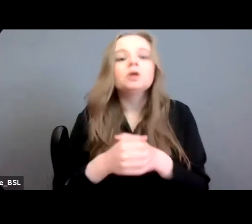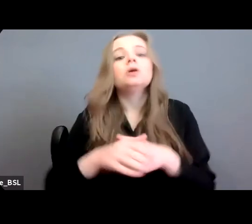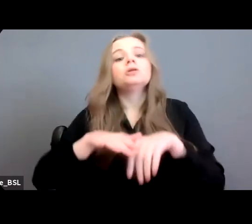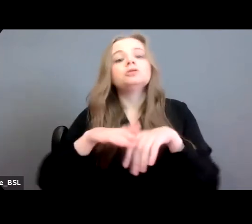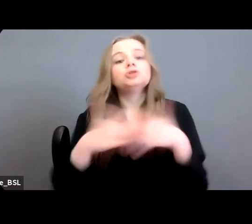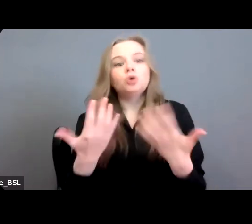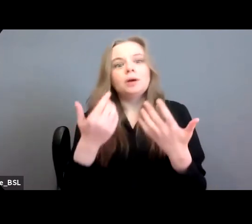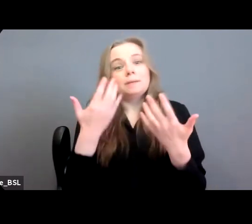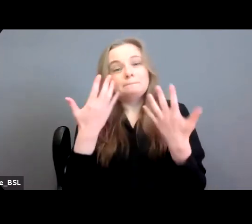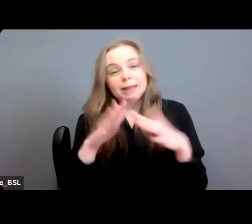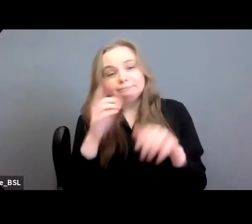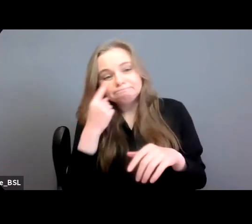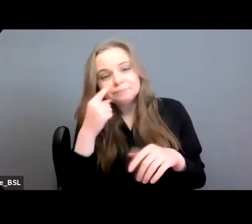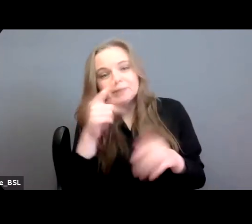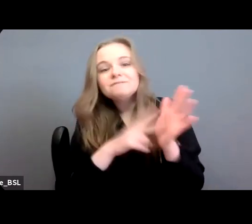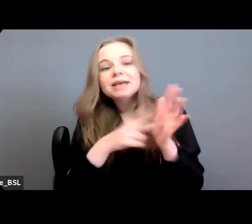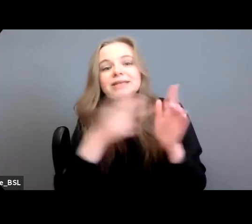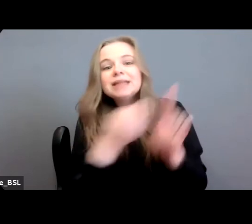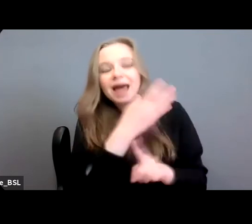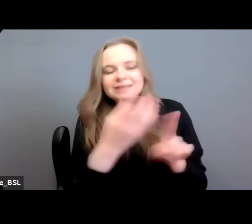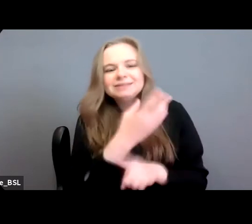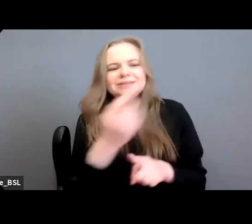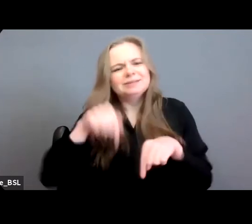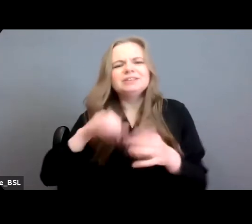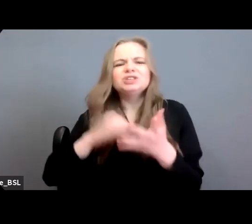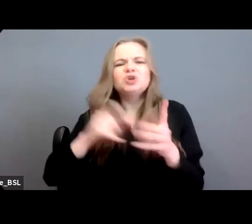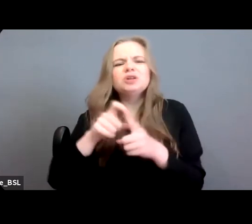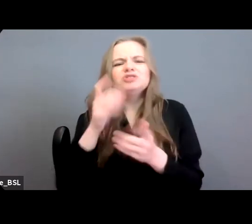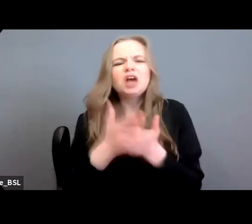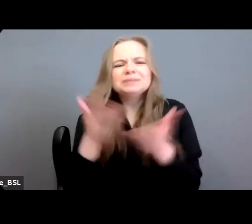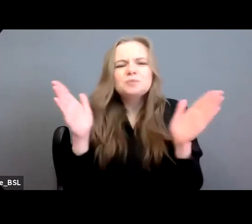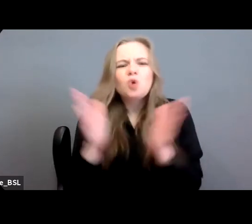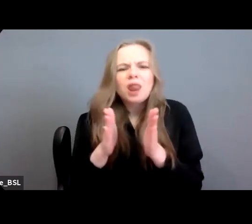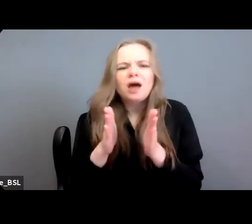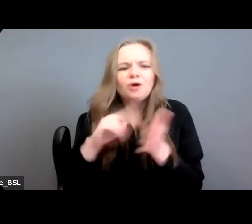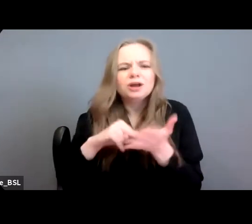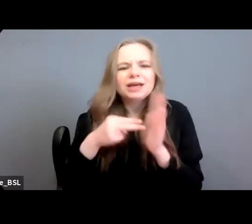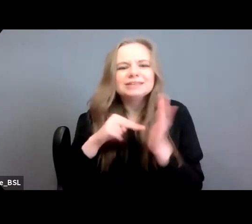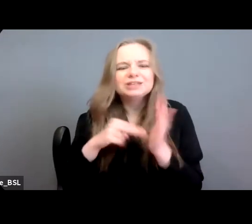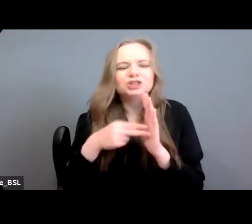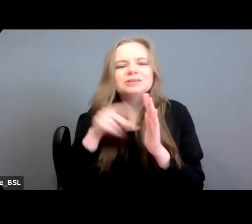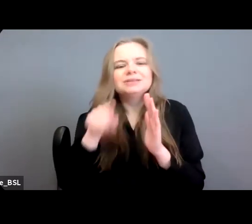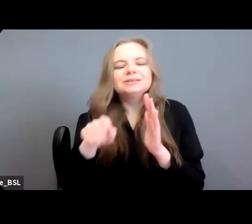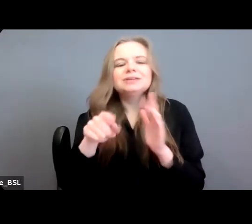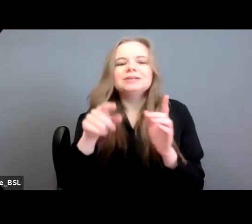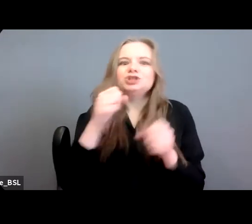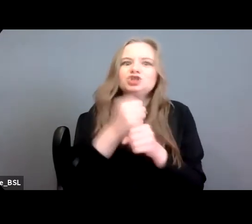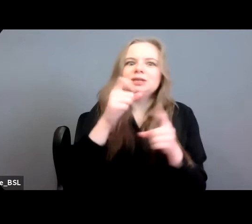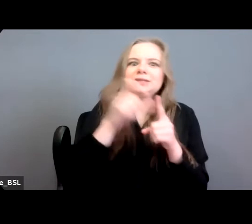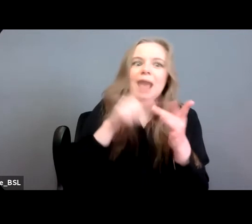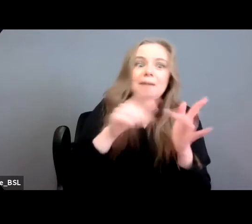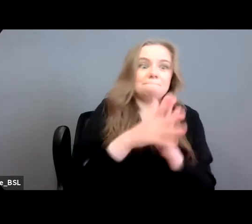Vicky's slide, I can tell you we work at a slightly smaller scale than the GDI Hub, and I'm not sure we'll ever be able to say we've impacted on 12 million